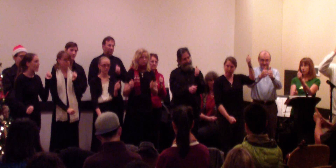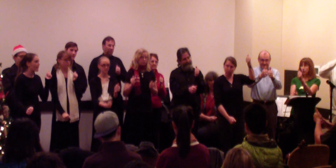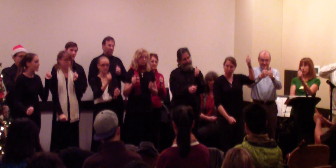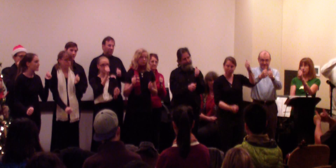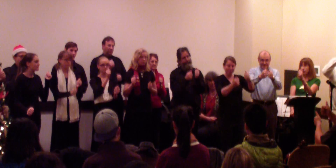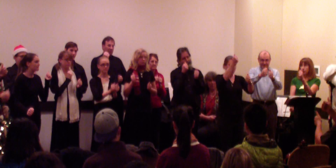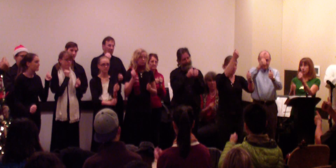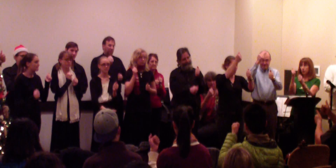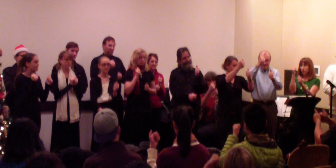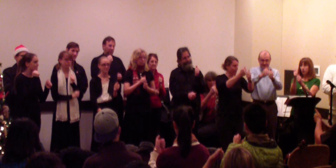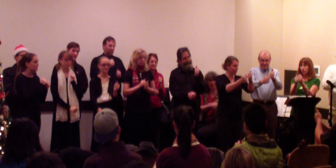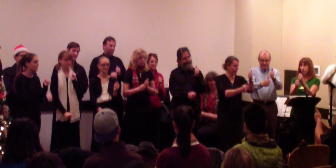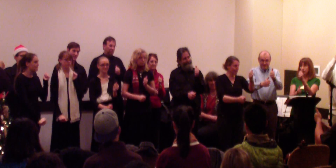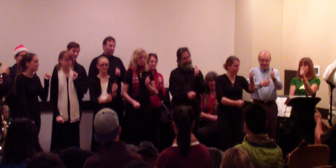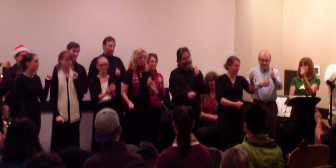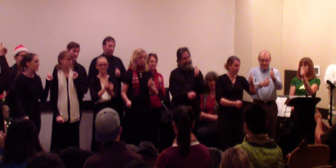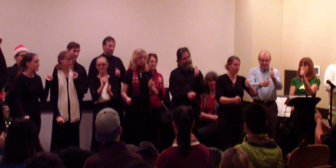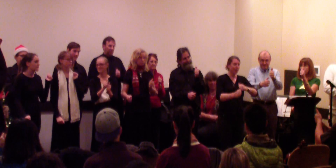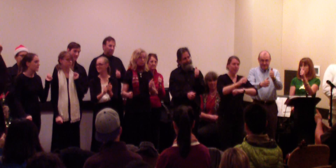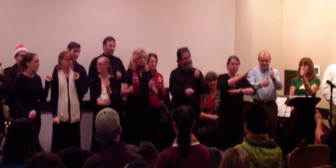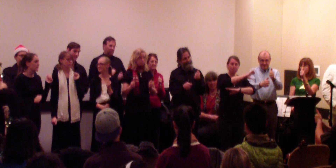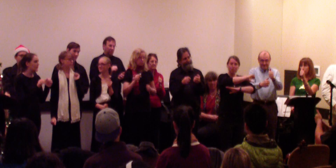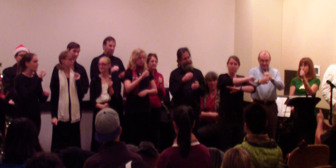knuckle. So every, you remember Christmas?